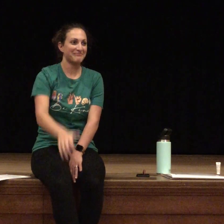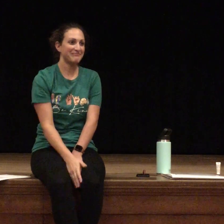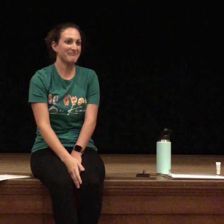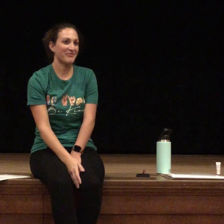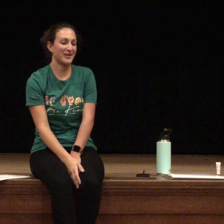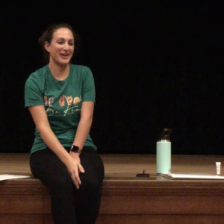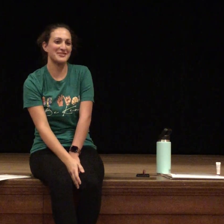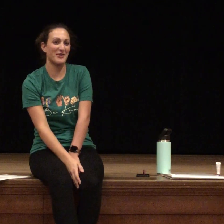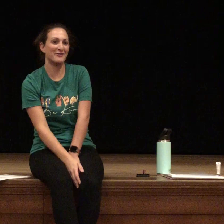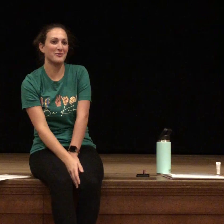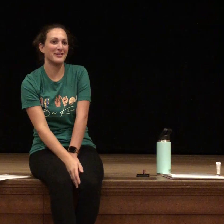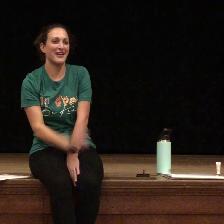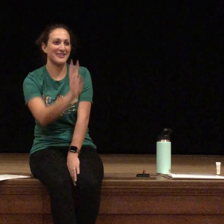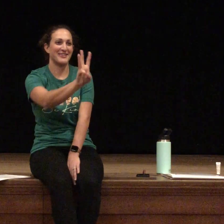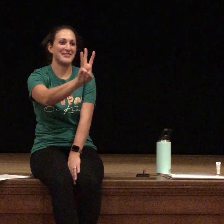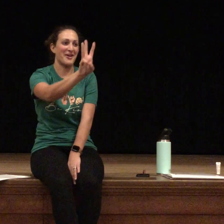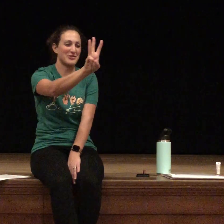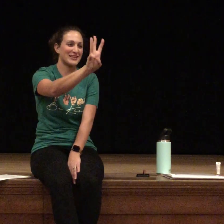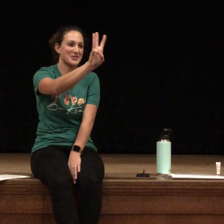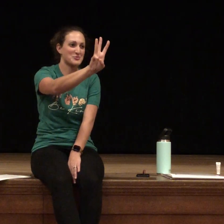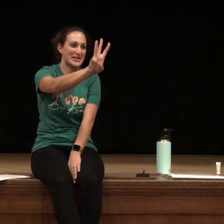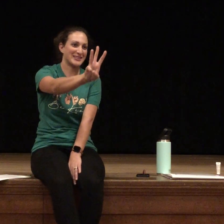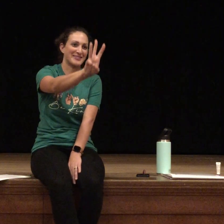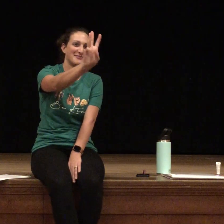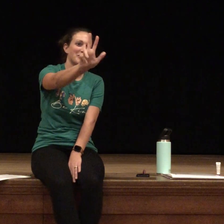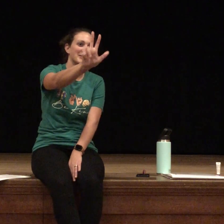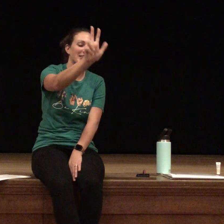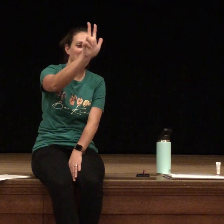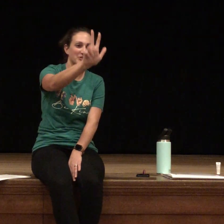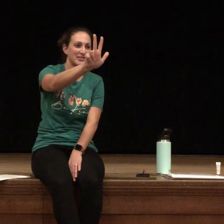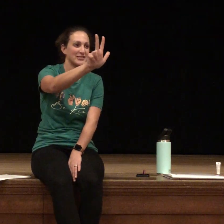10. Yeah, so everyone always says 3, but in sign language this is 3.